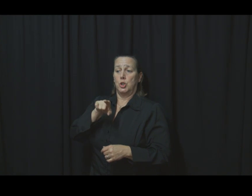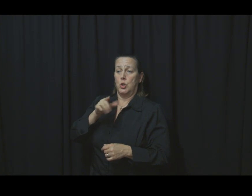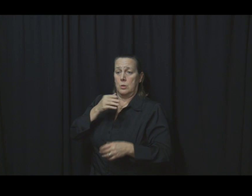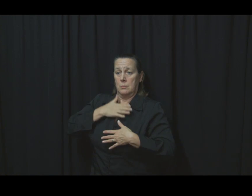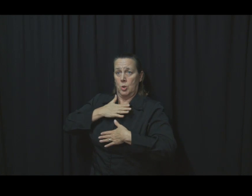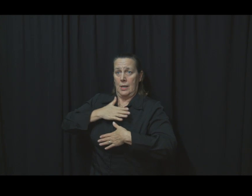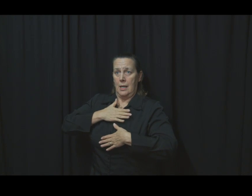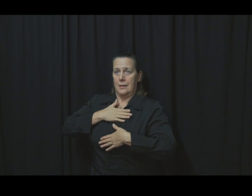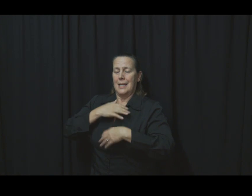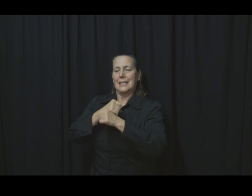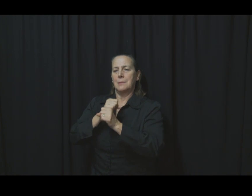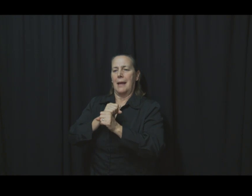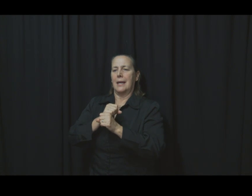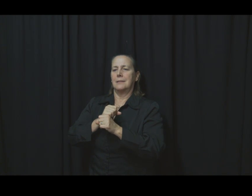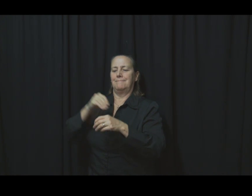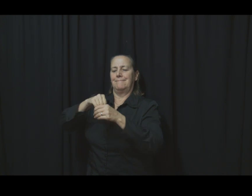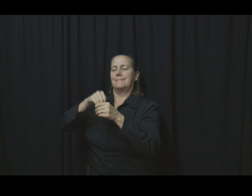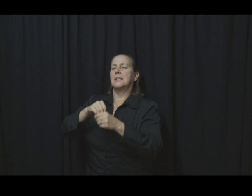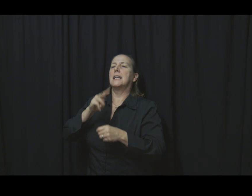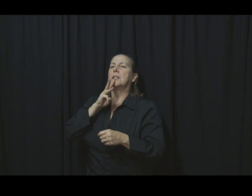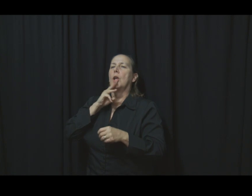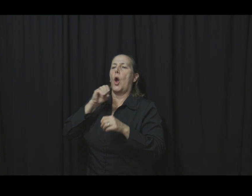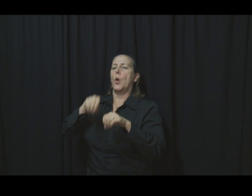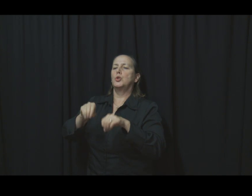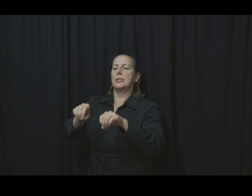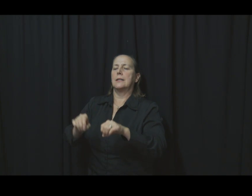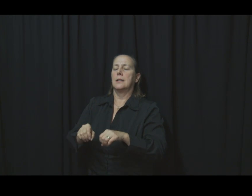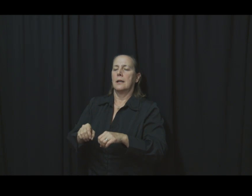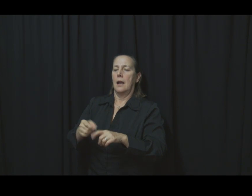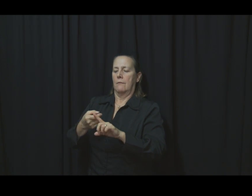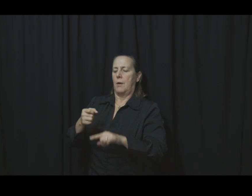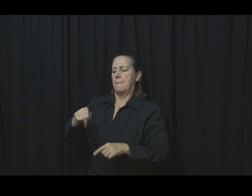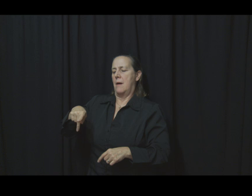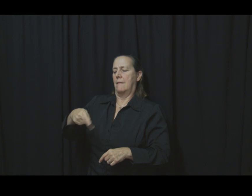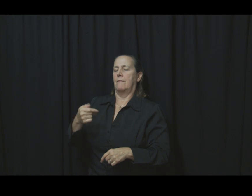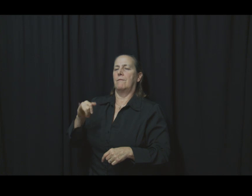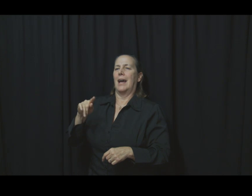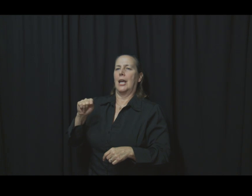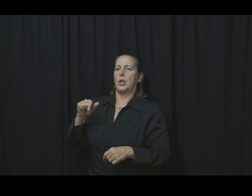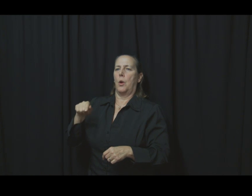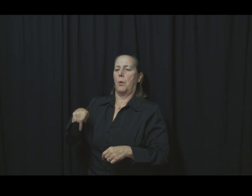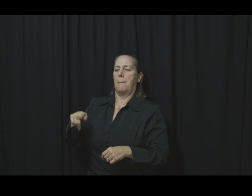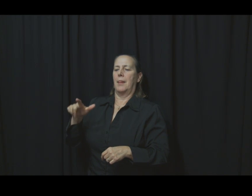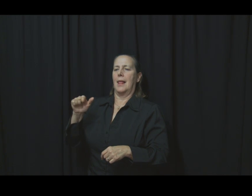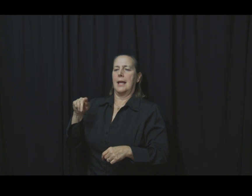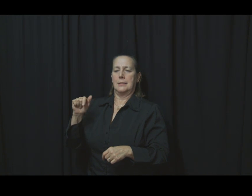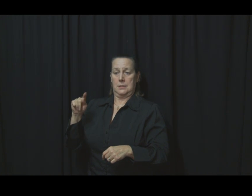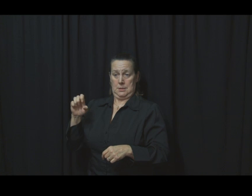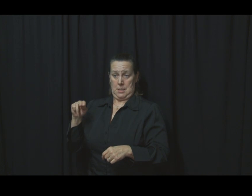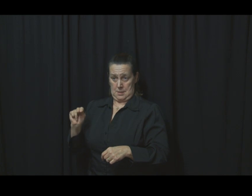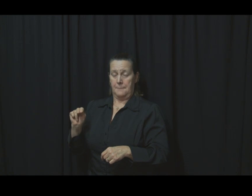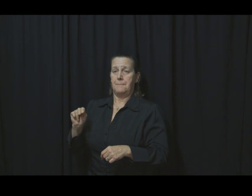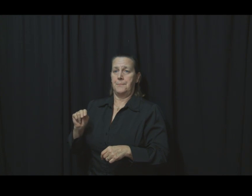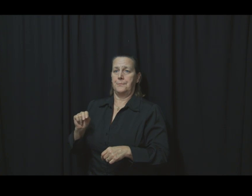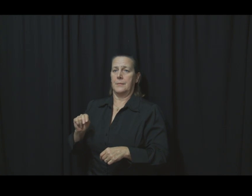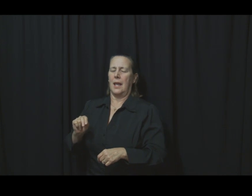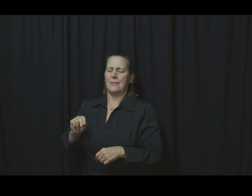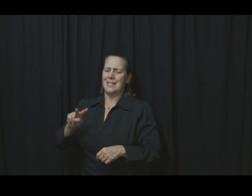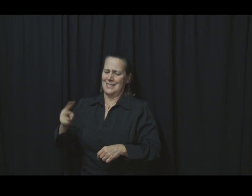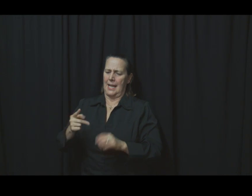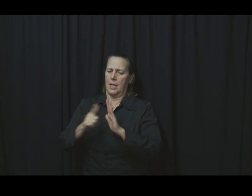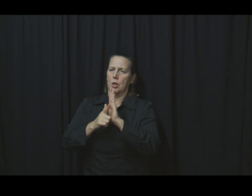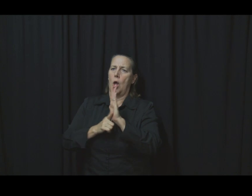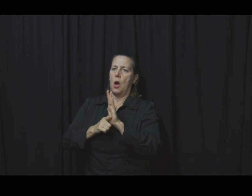is made in the ocean by phytoplankton, and they get their energy from the sun. So The second law of thermodynamics is a